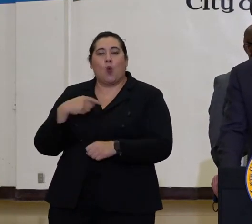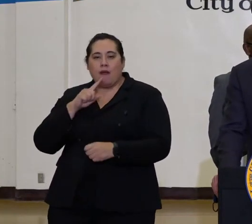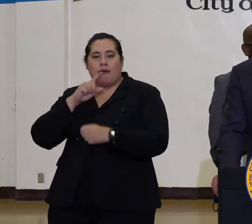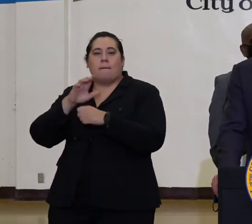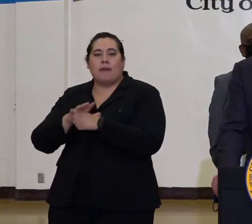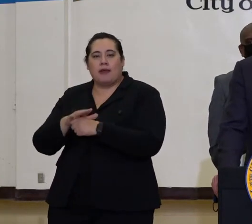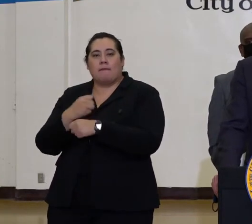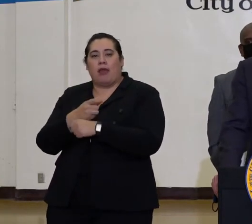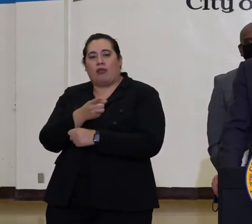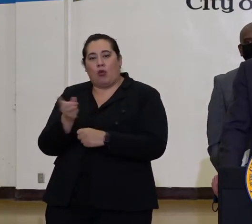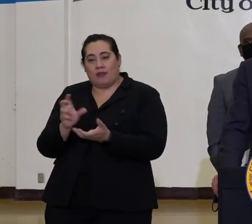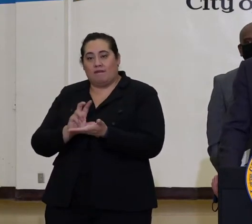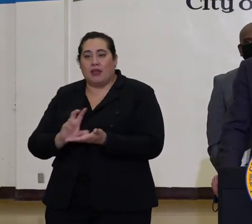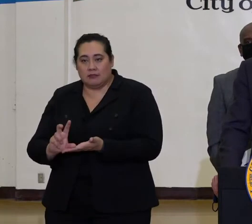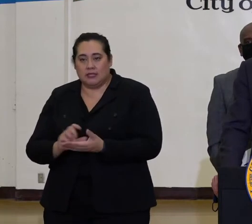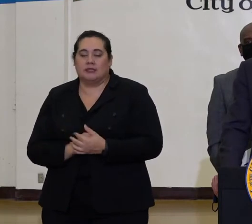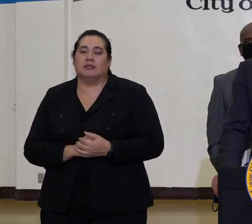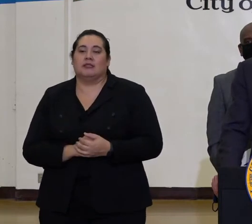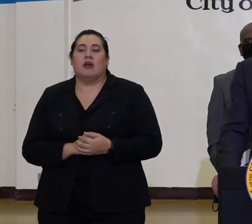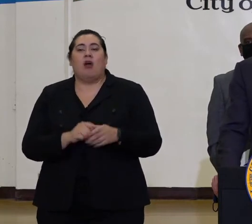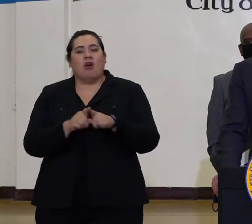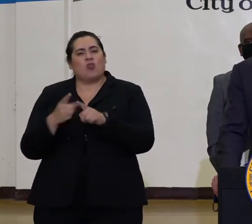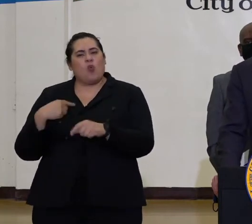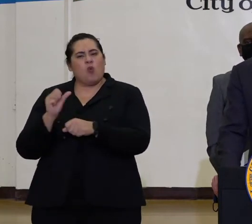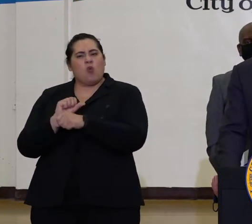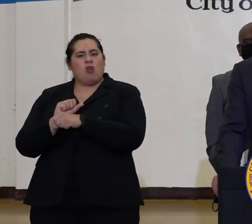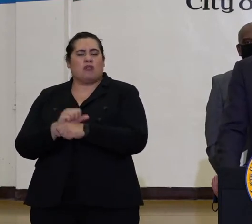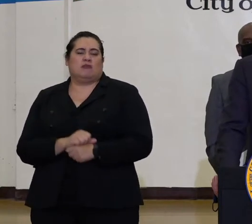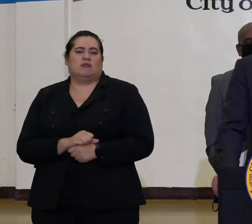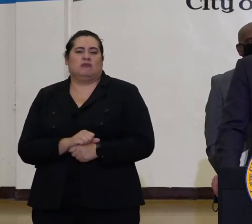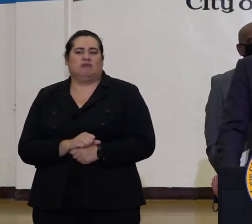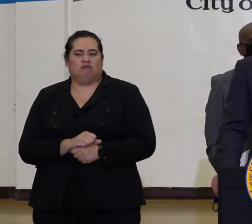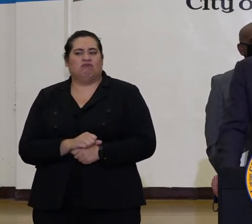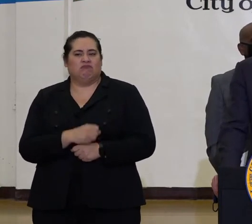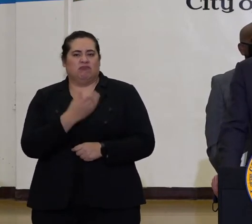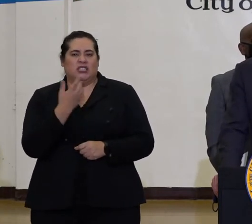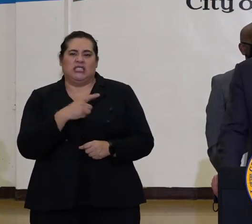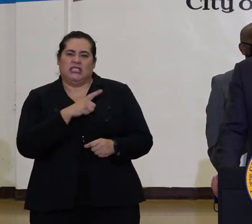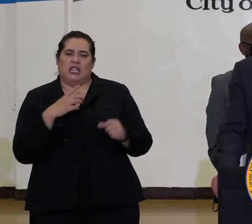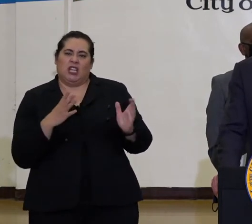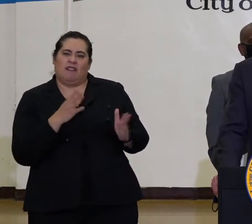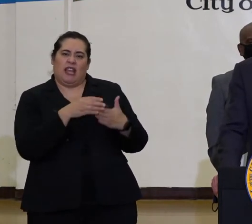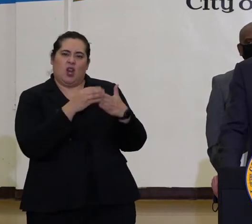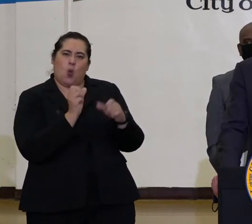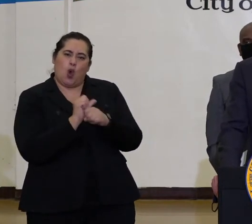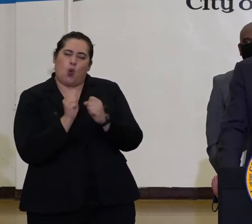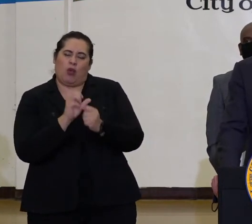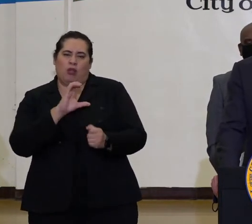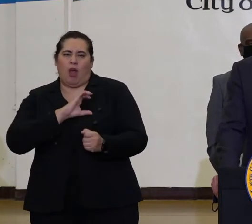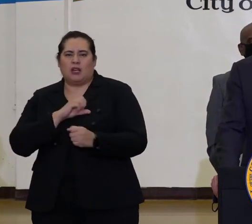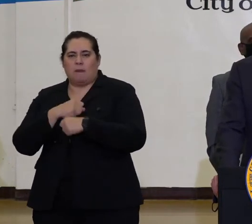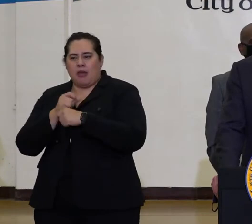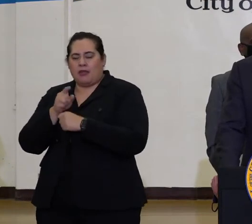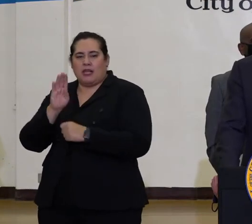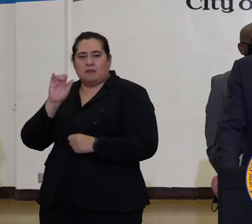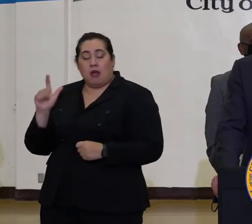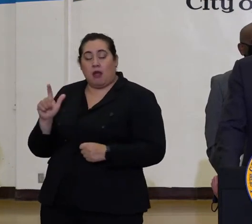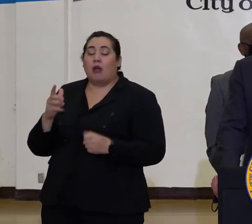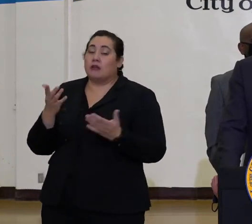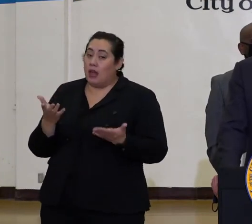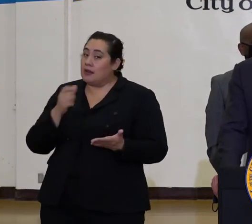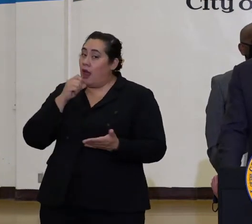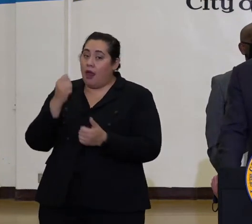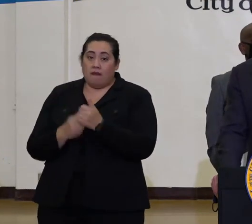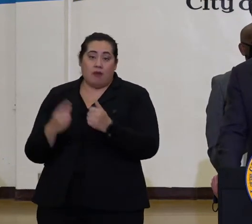committed to making those investments, and these legislative leaders worked with law enforcement to craft these bills. And while